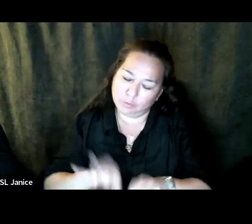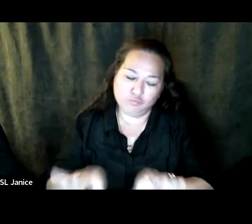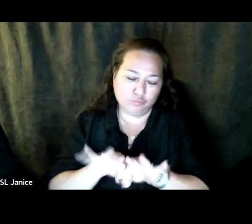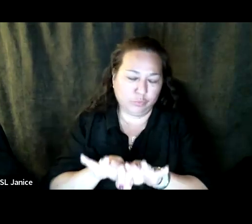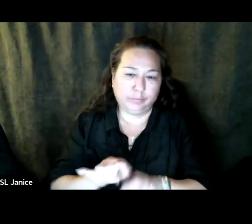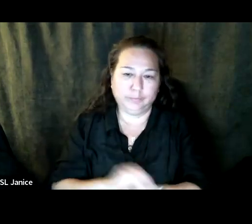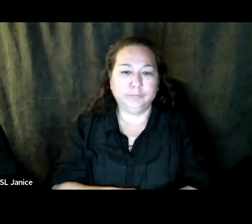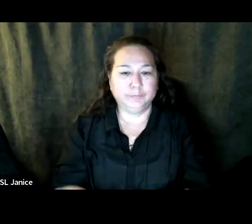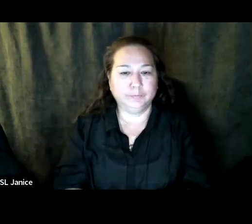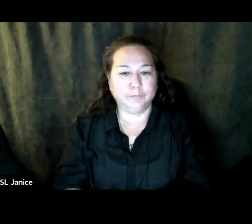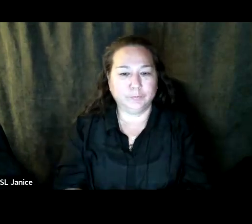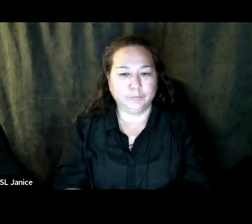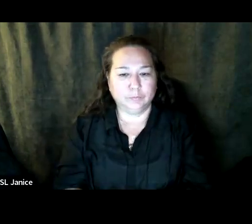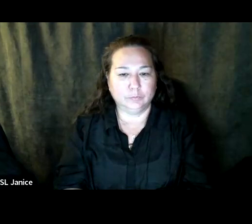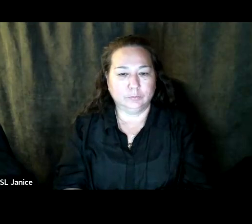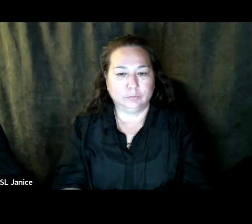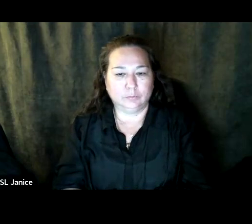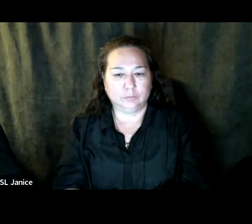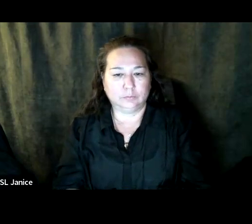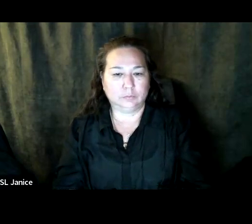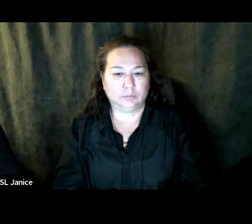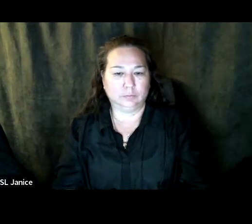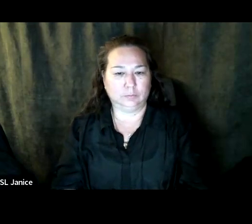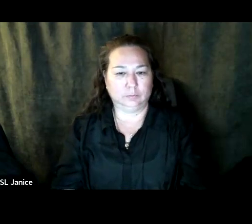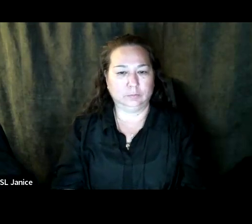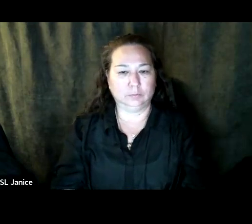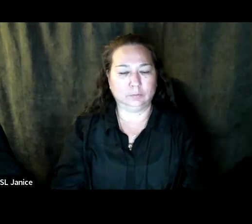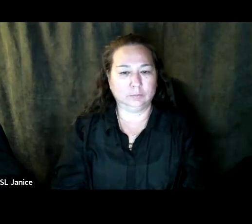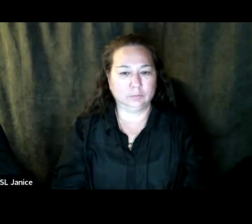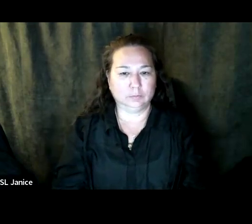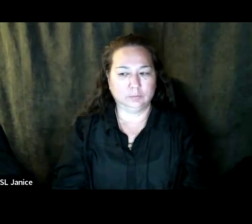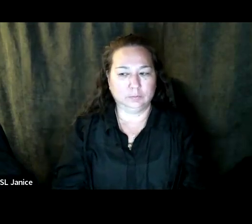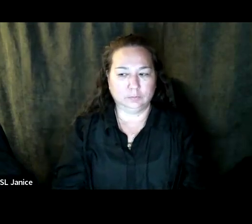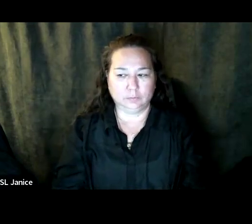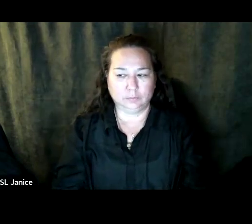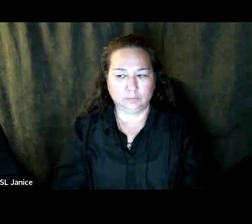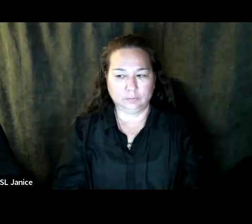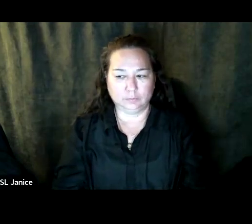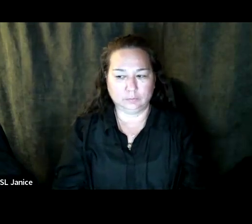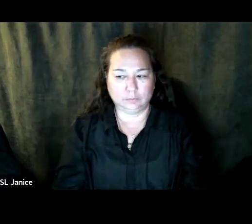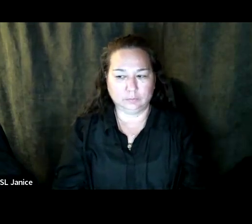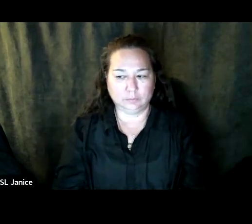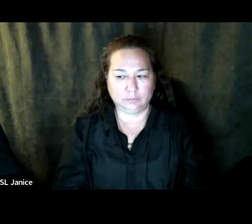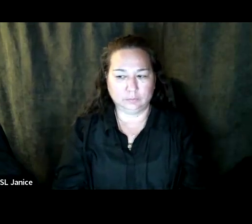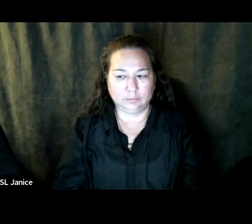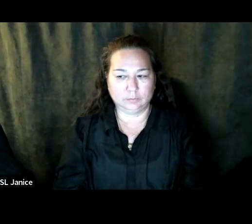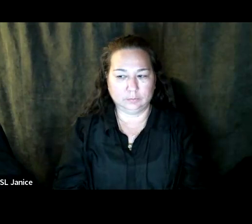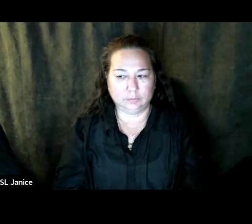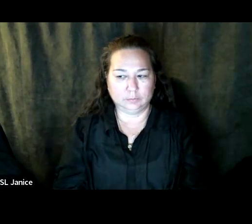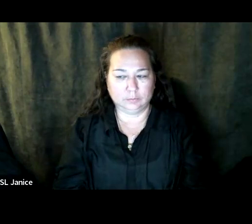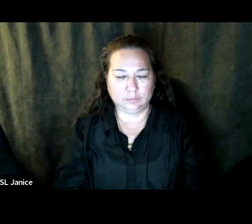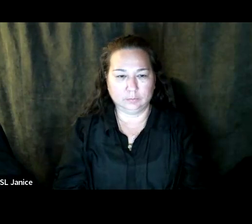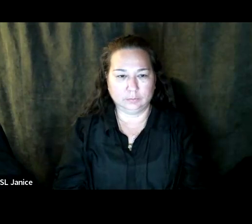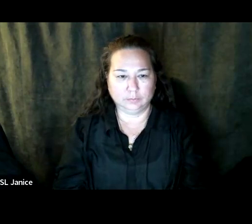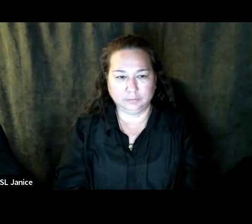y estás escuchando esta transmisión por primera vez, quiero decirte, papá, mamá, involúcrate en la escuela de tu